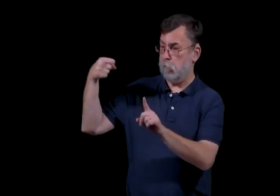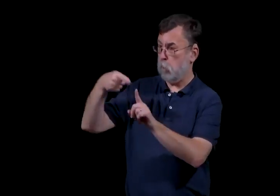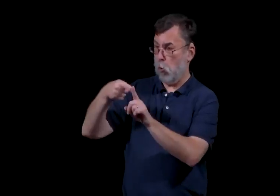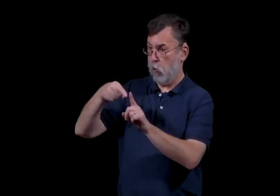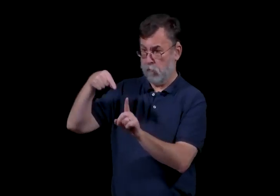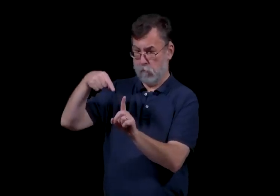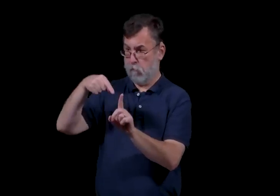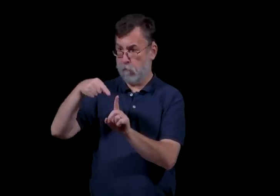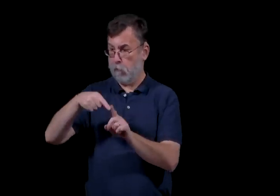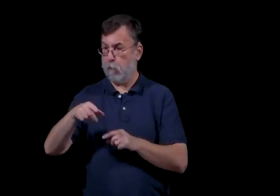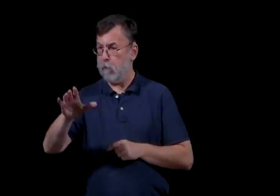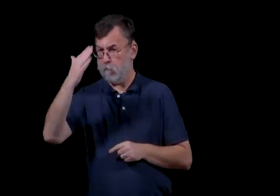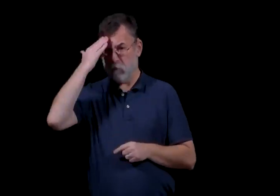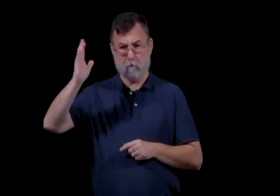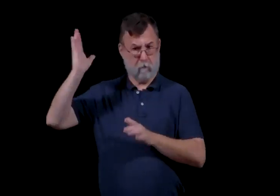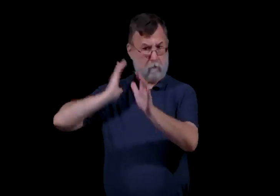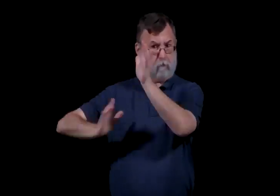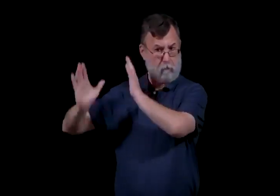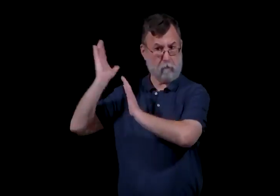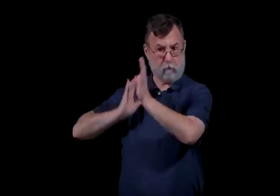Anyway, my point of this,